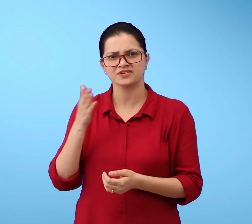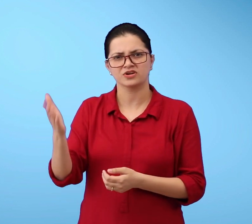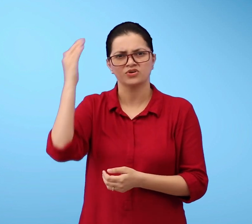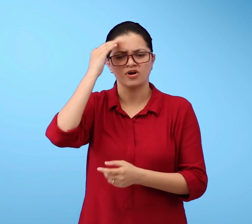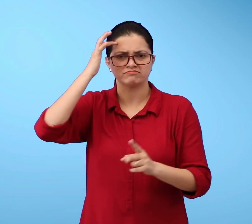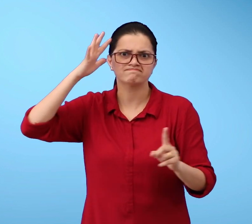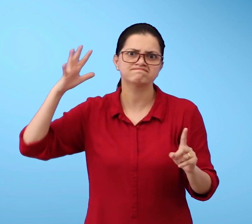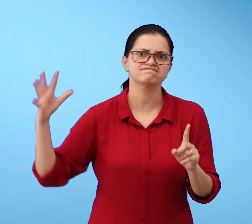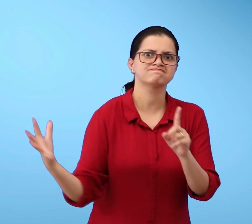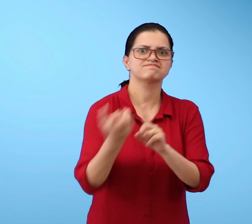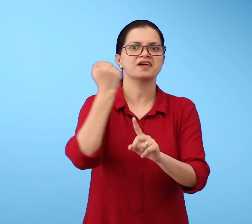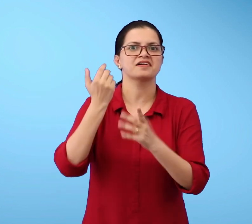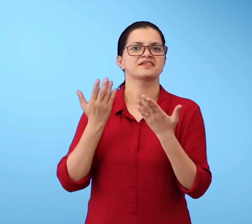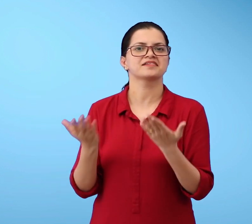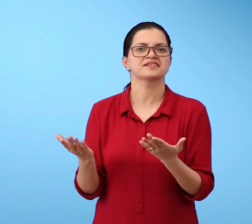Where he attained enlightenment.